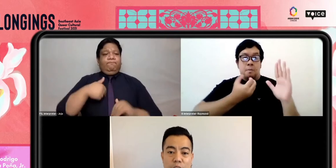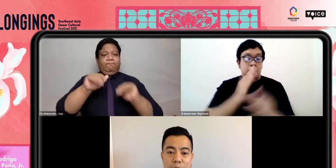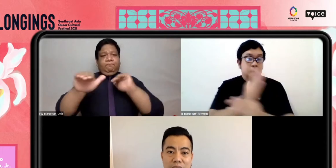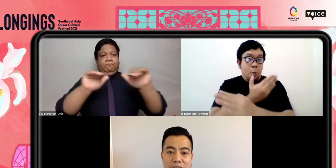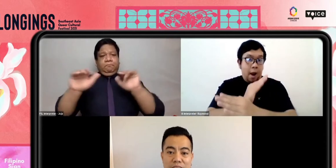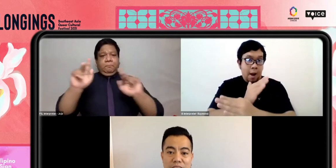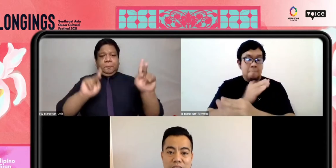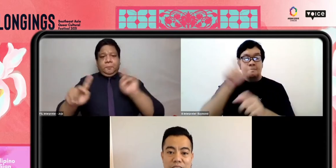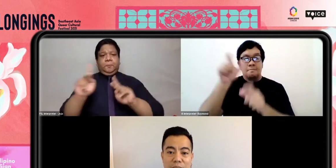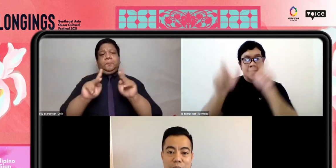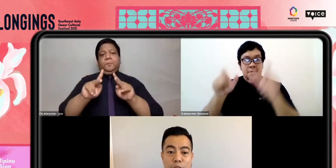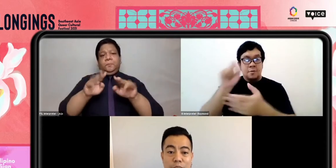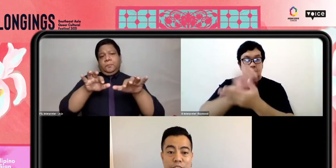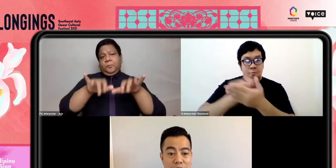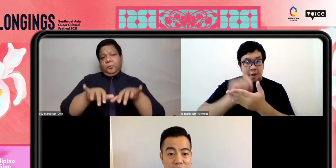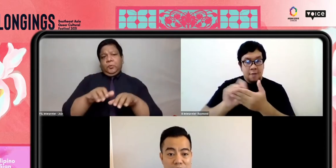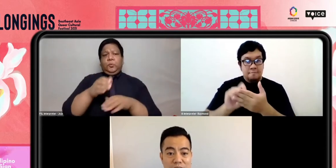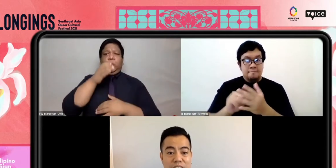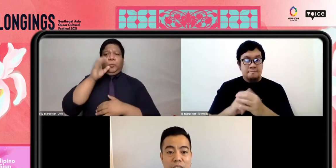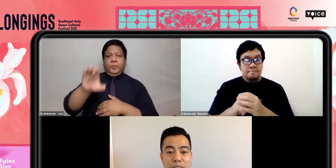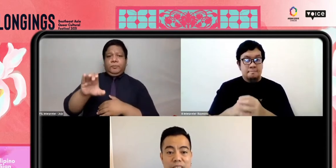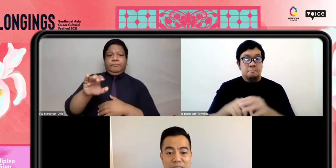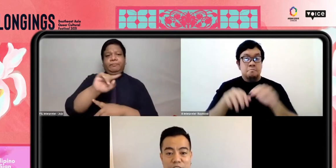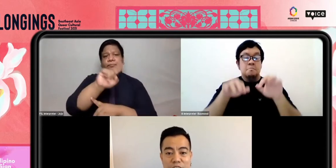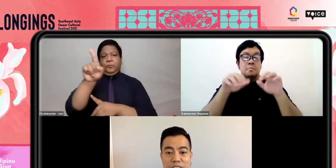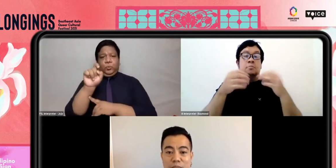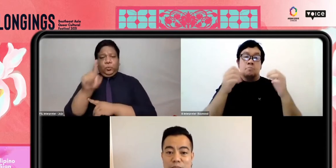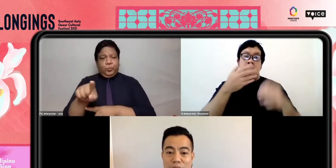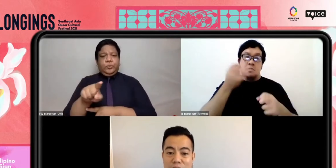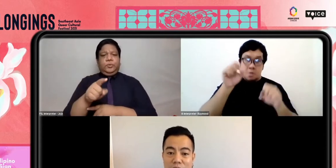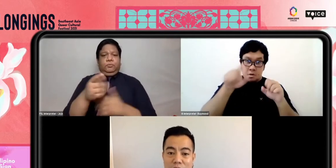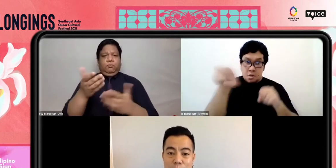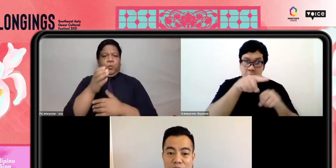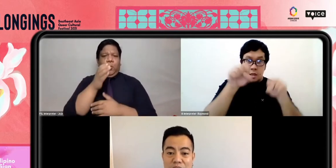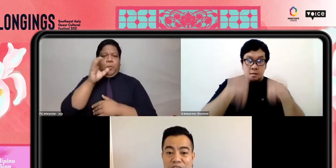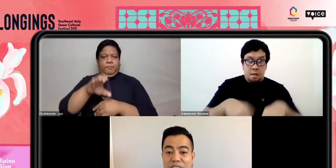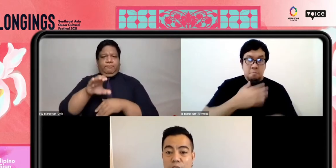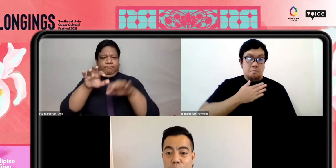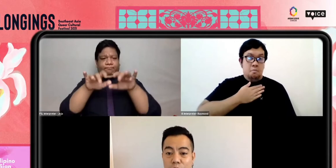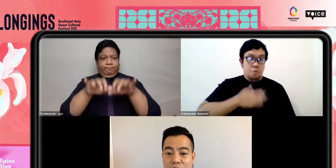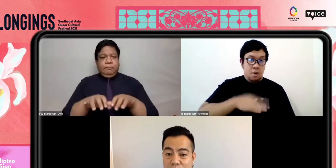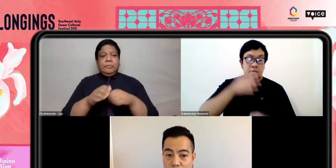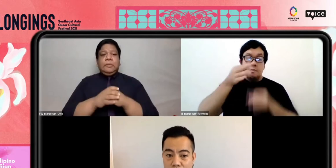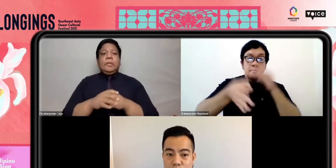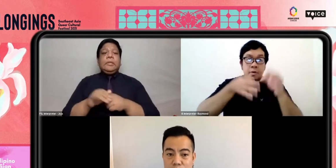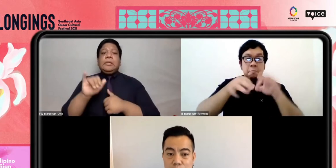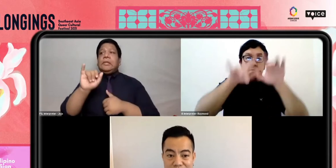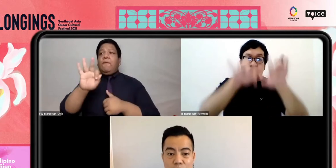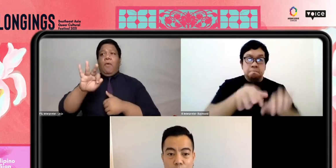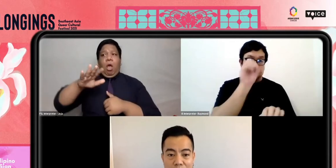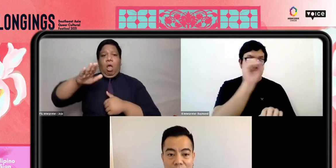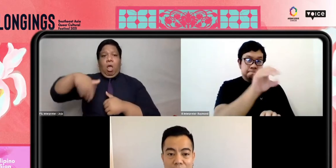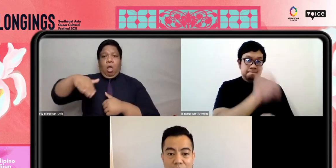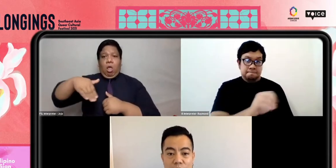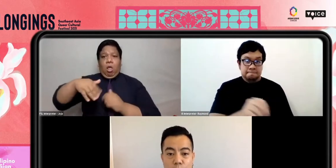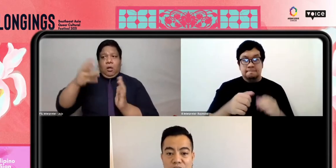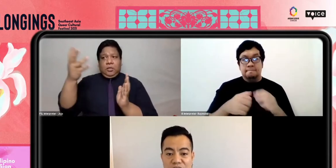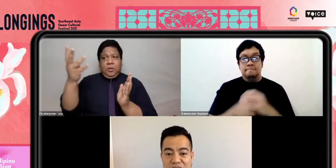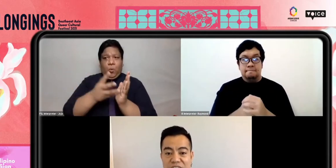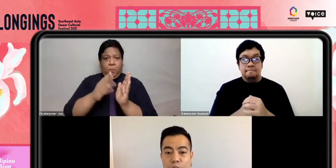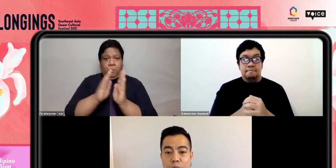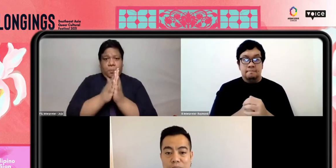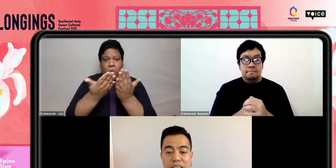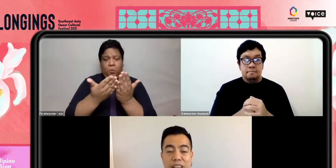to type comments and questions in the comment section. If you haven't downloaded the anthology, please go ahead and go to